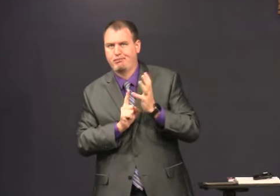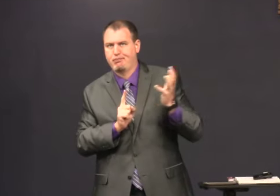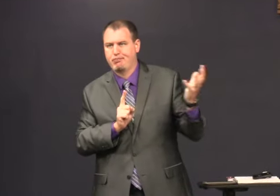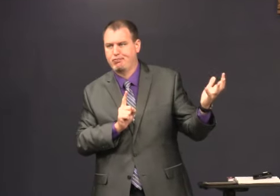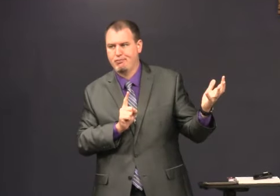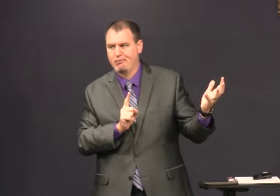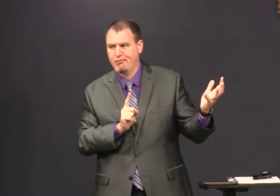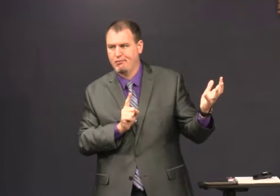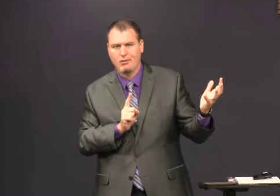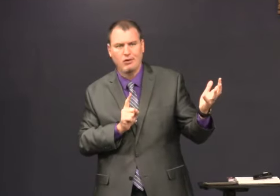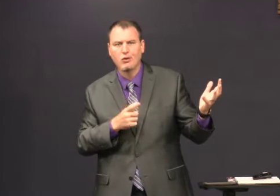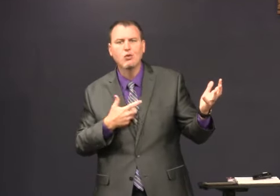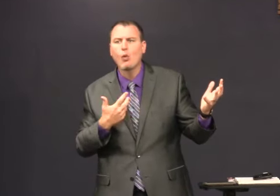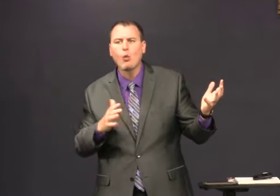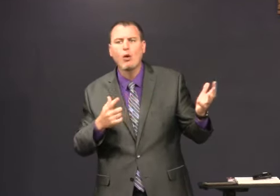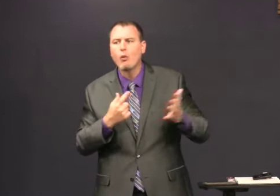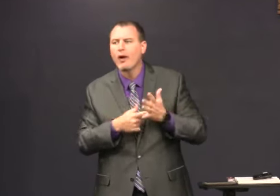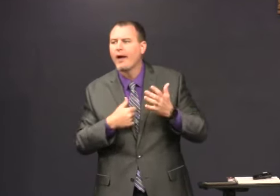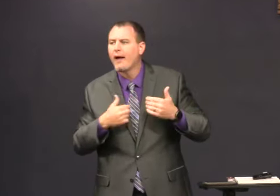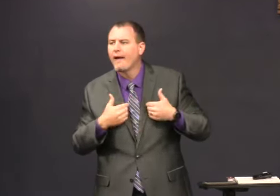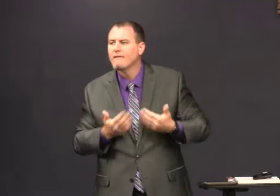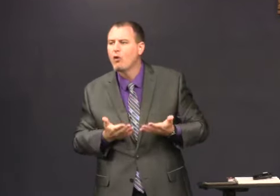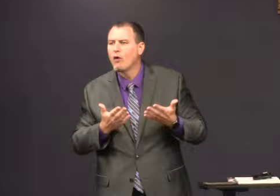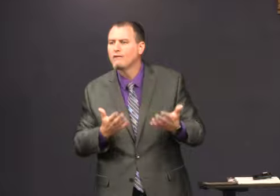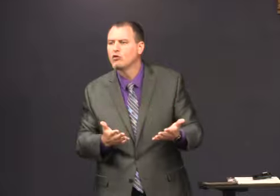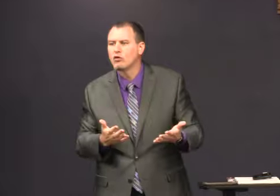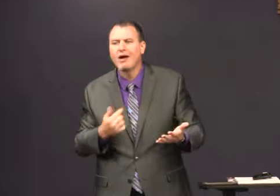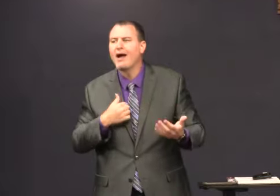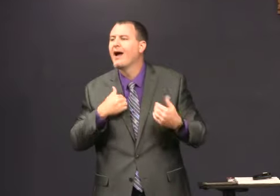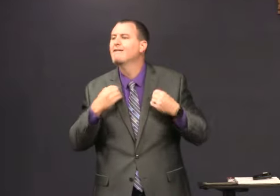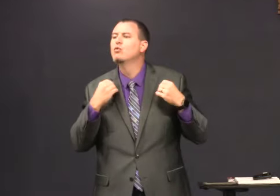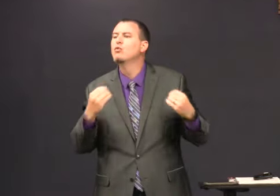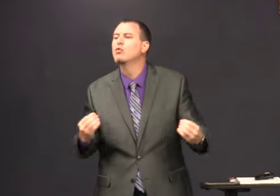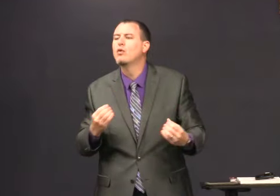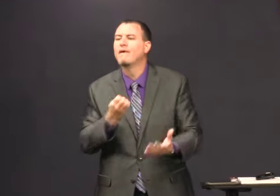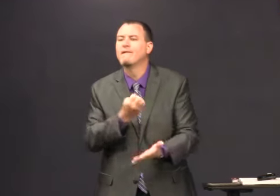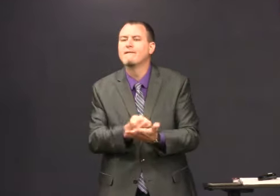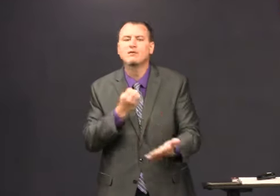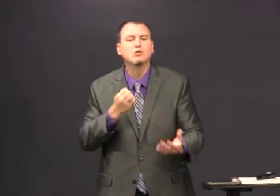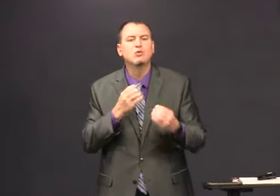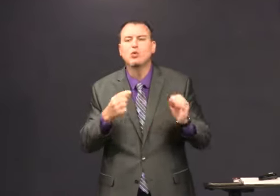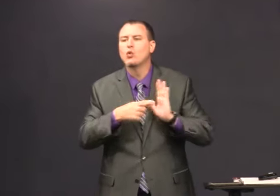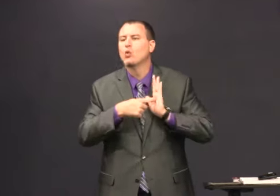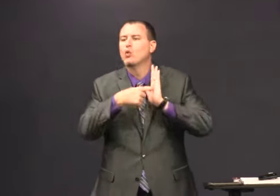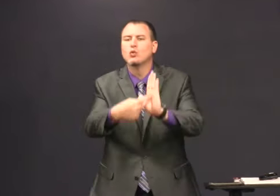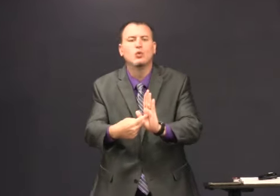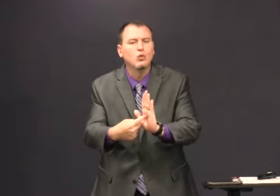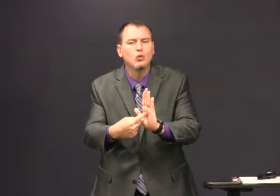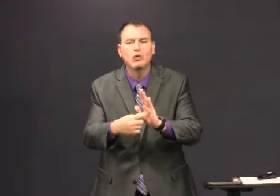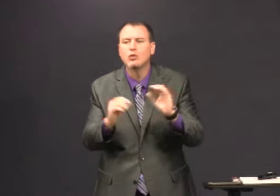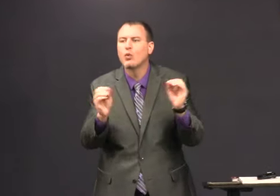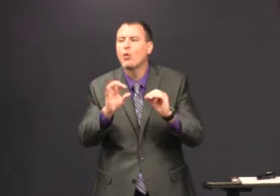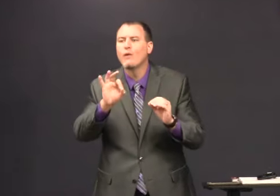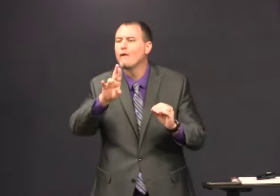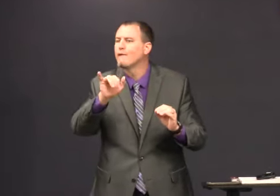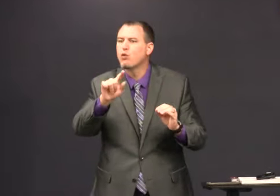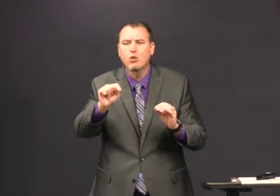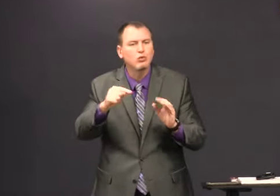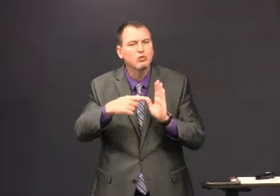or something that won't save them. And so they don't want what you have. You have no evidence, nothing to show,